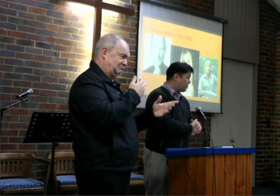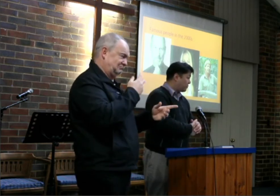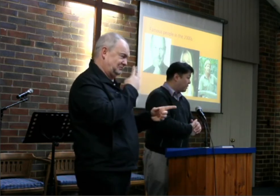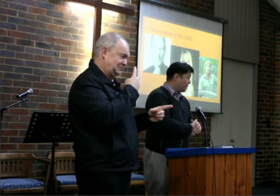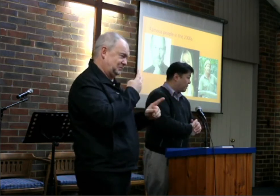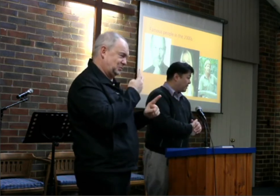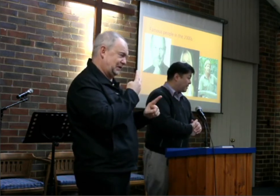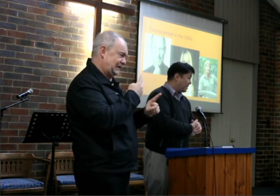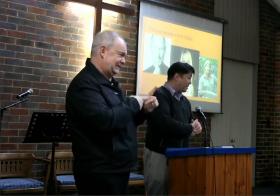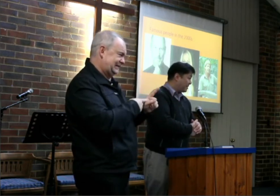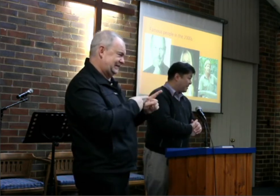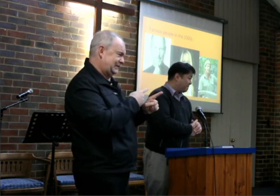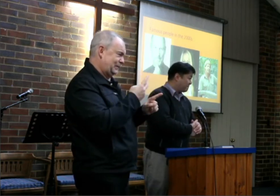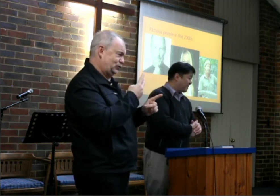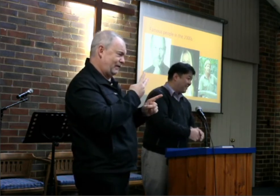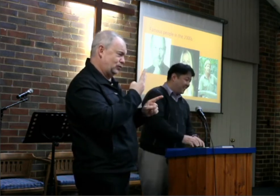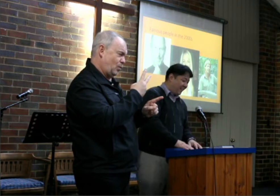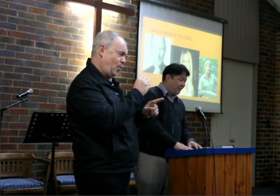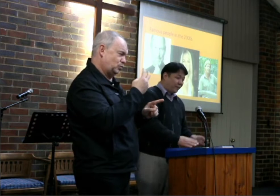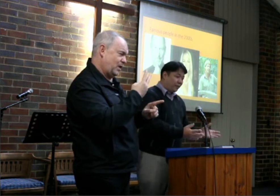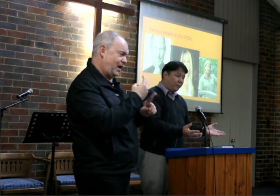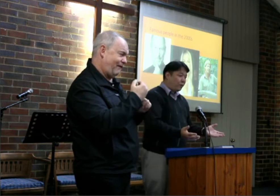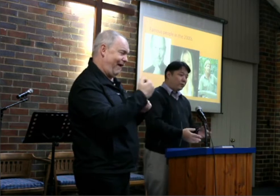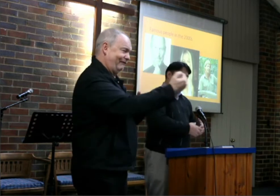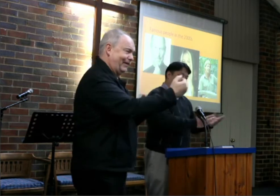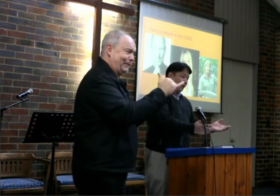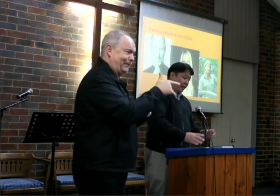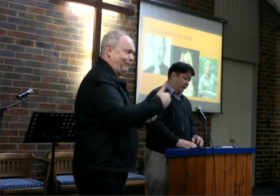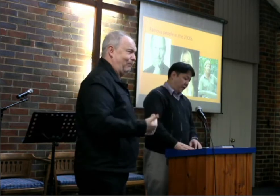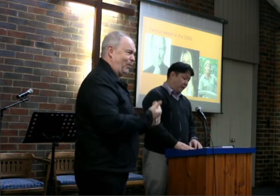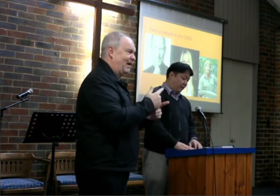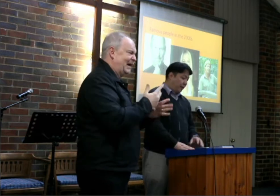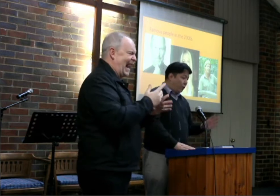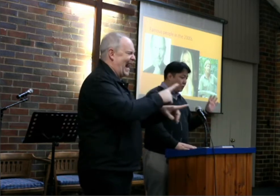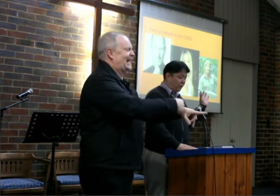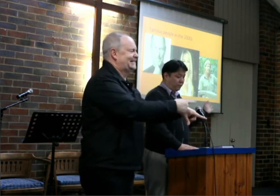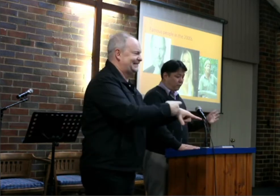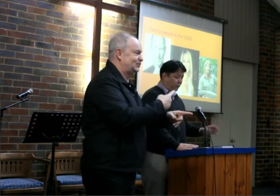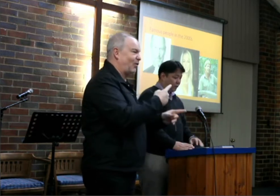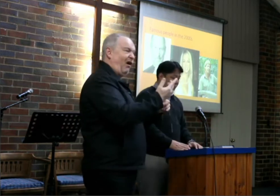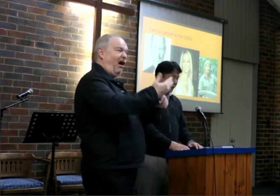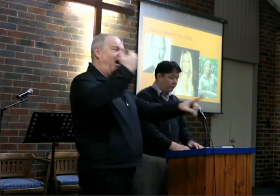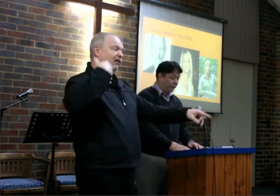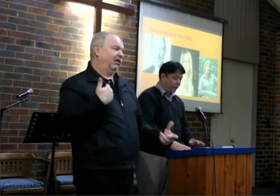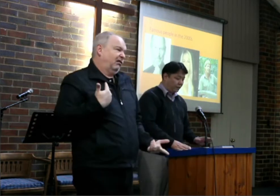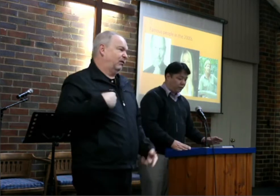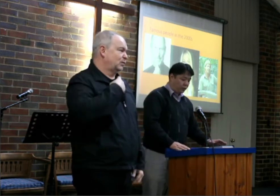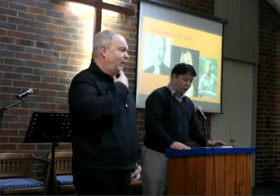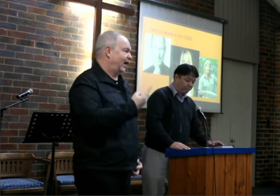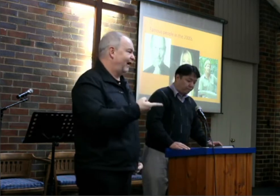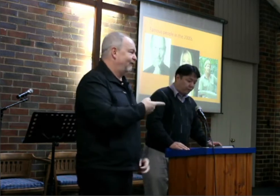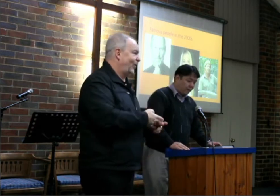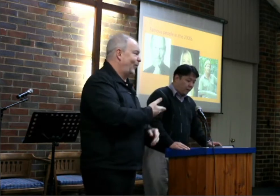2012 is the earliest, yeah? You're born really late and all these people really don't mean anything to